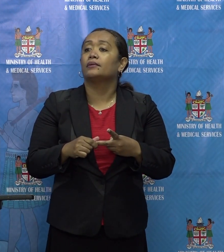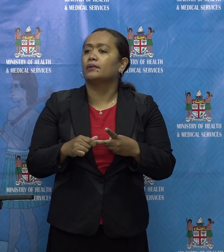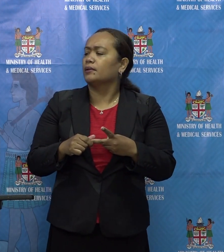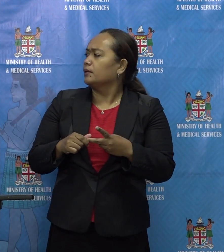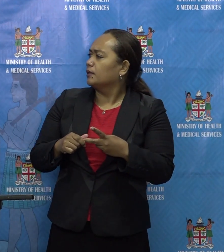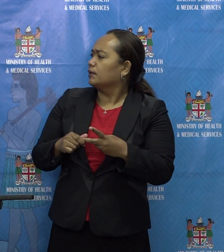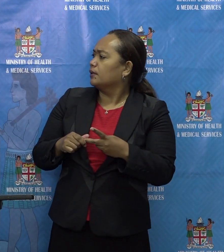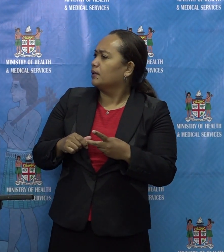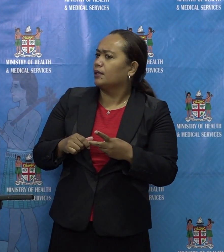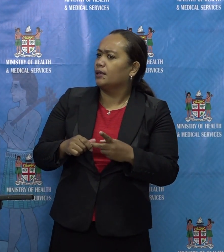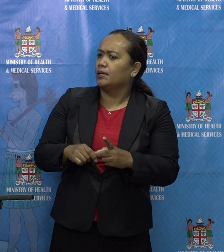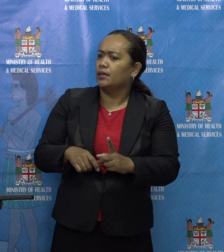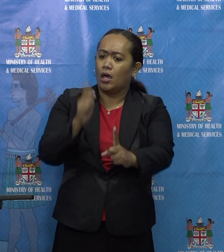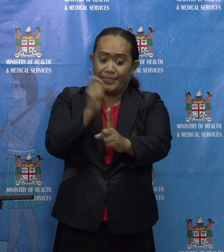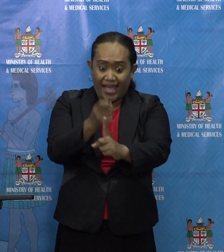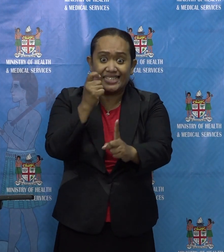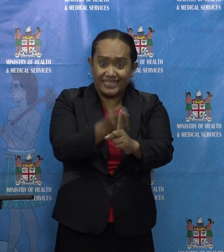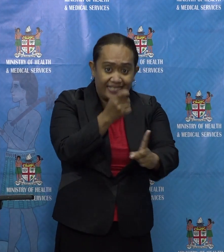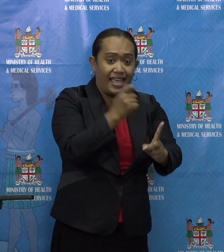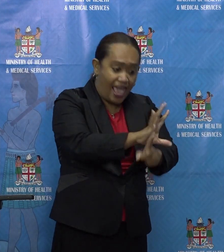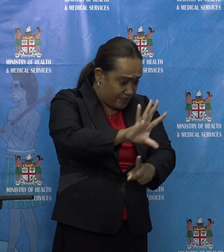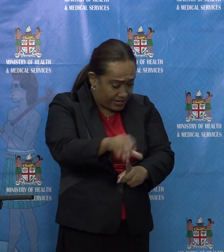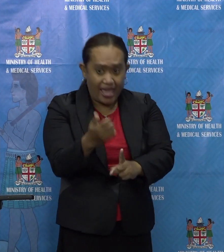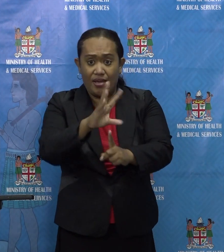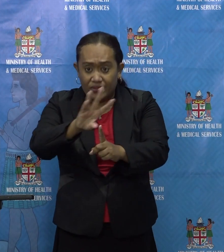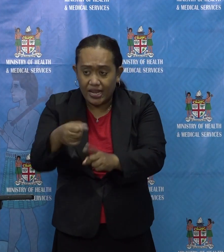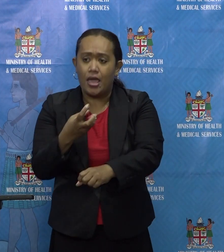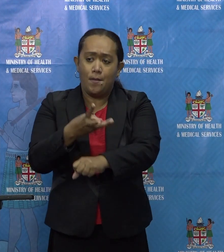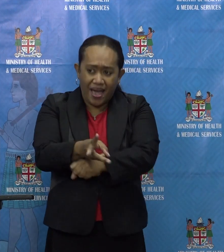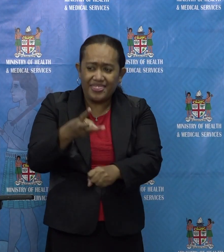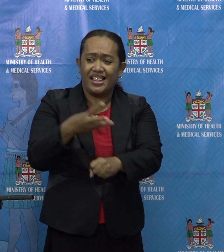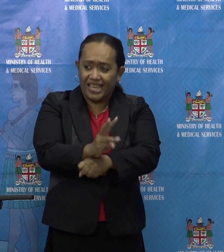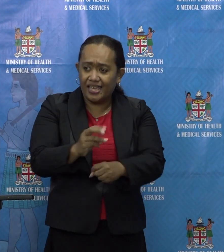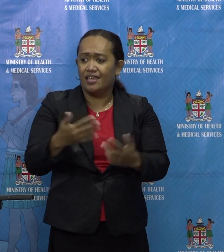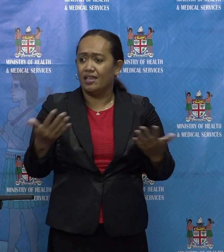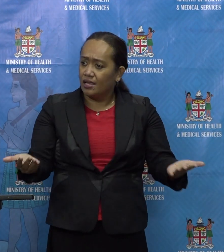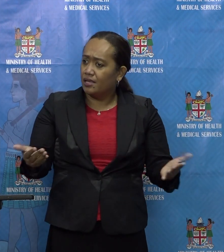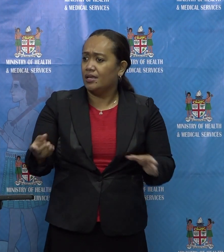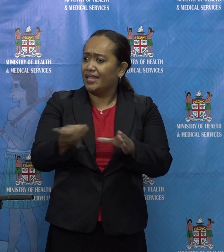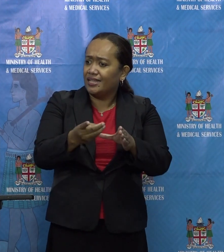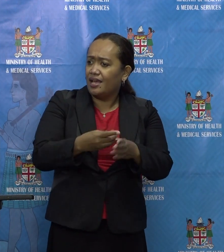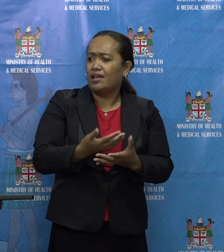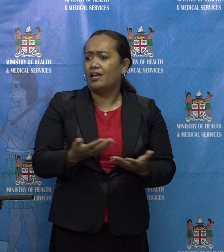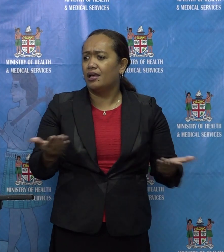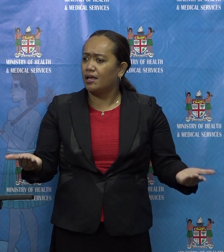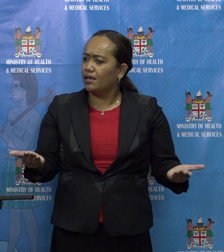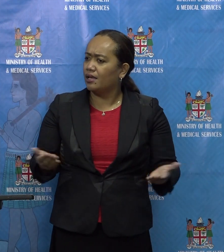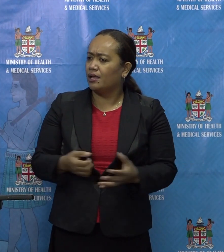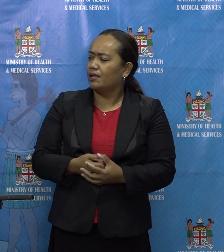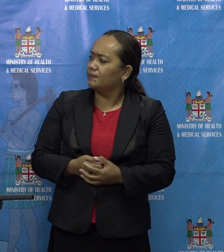have we set daily targets? Have we set targets for testing, daily, monthly, as a means to gauge our progress in that regard?